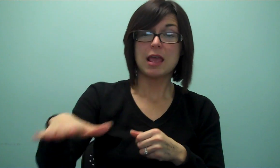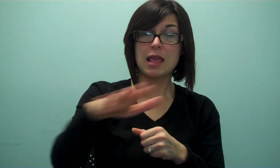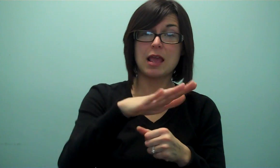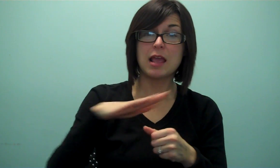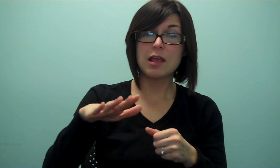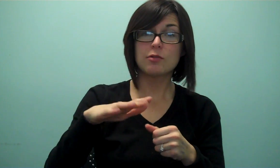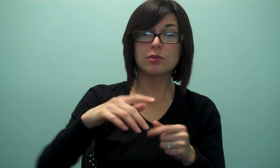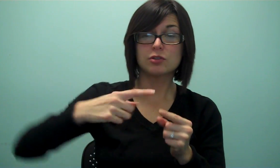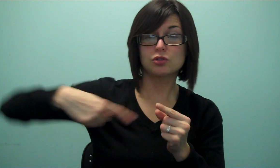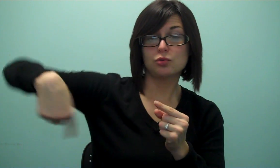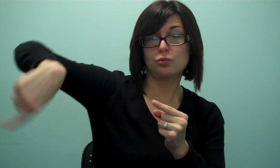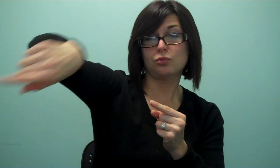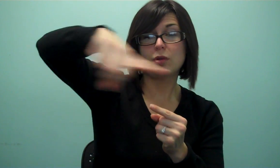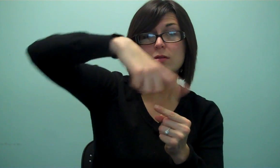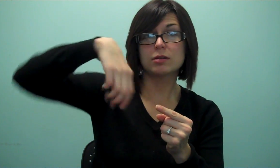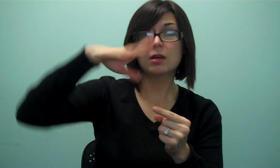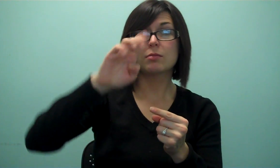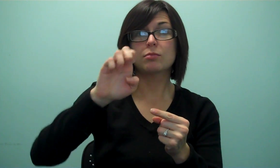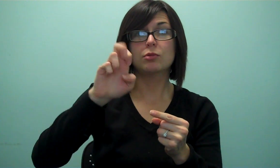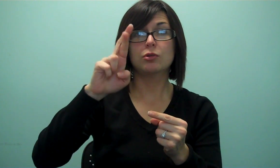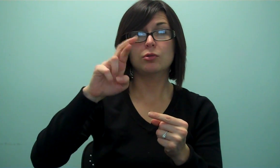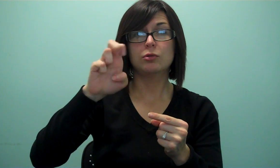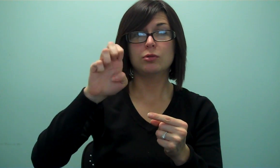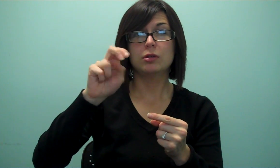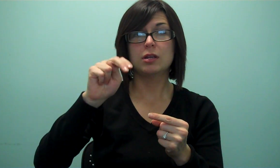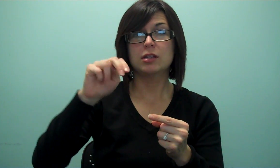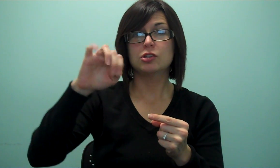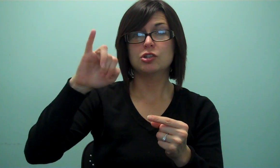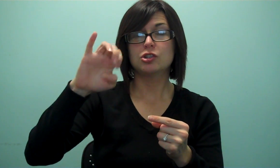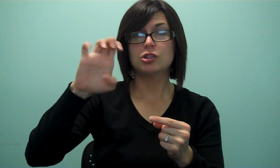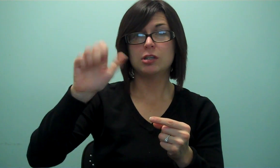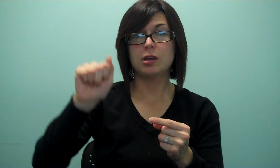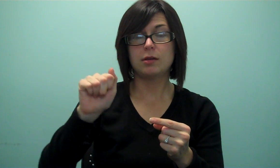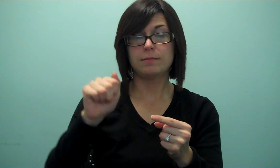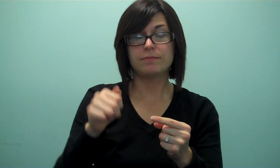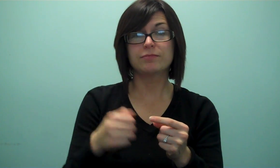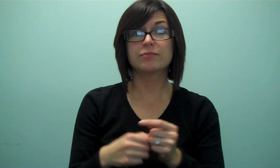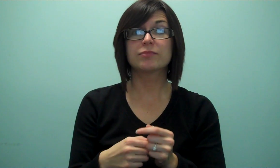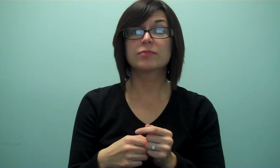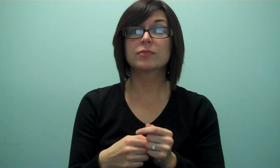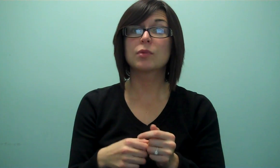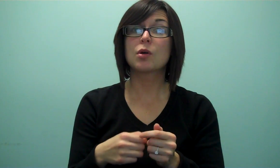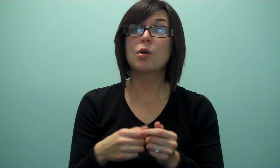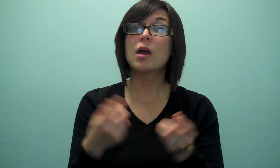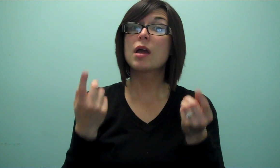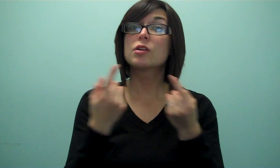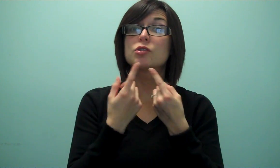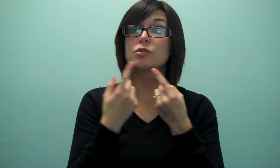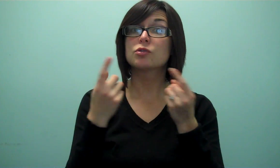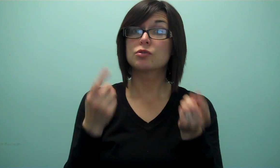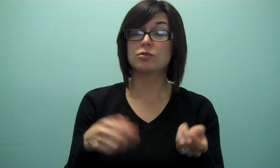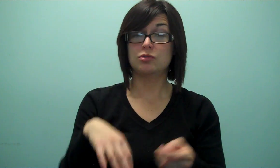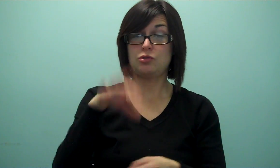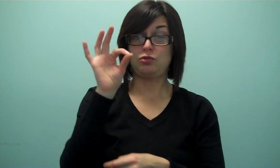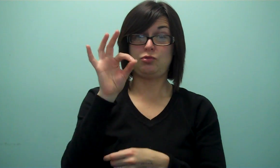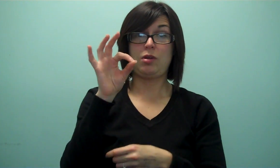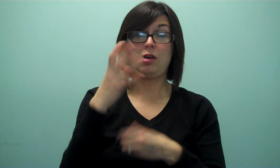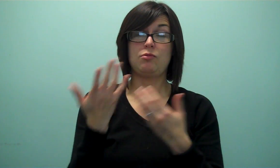Beringia. It turns out, though, these spear points are very similar to points found in Europe, and the oldest example to